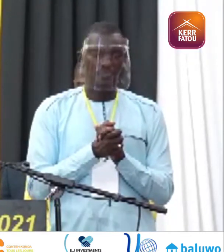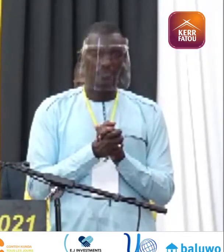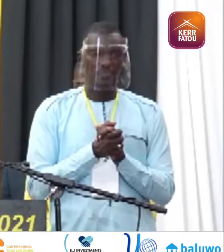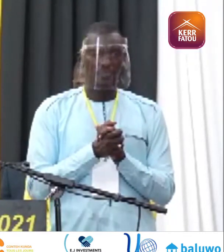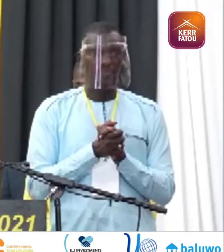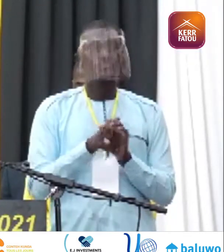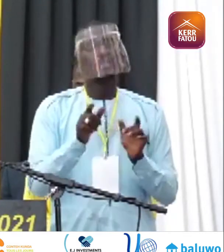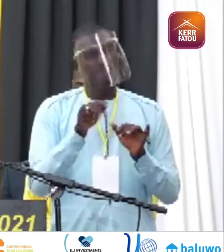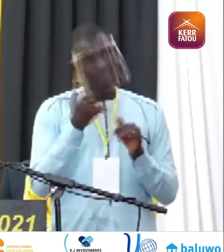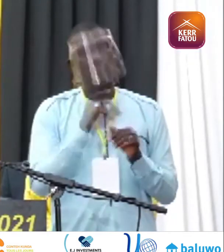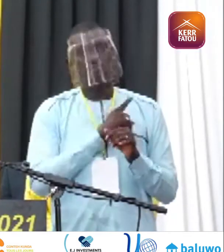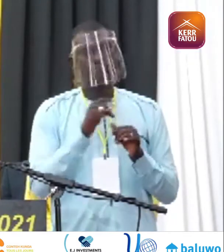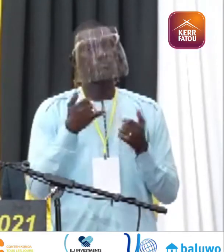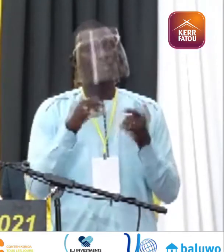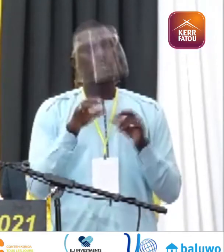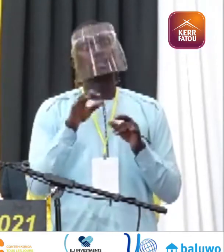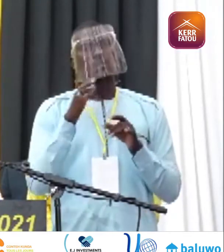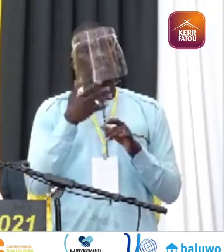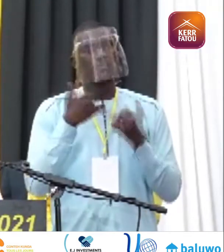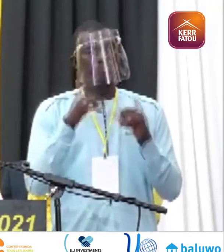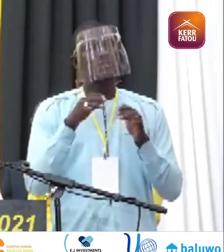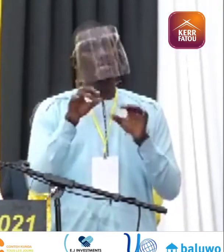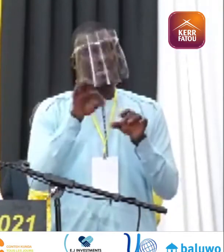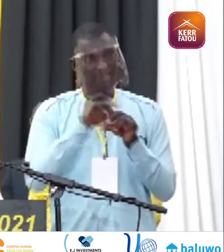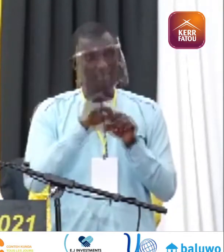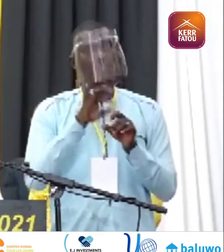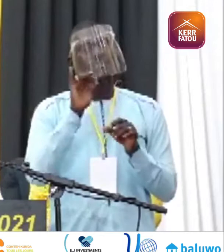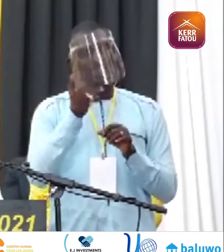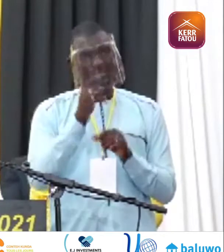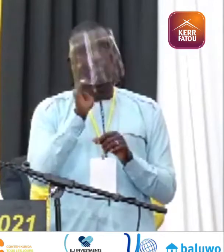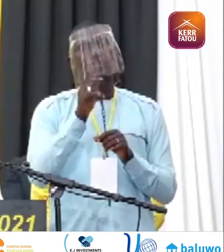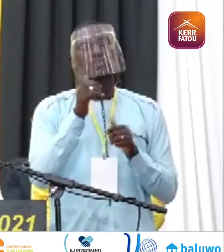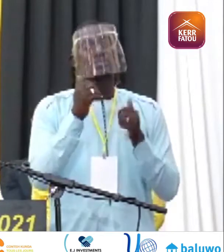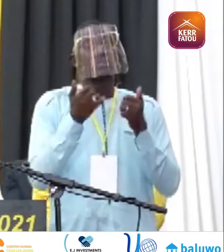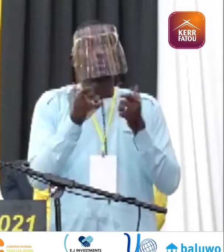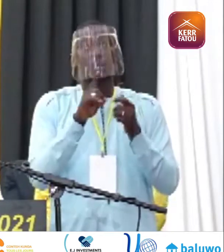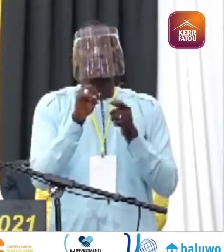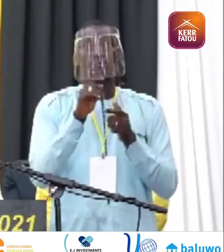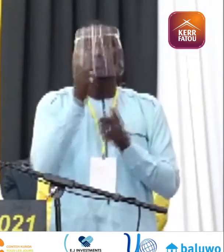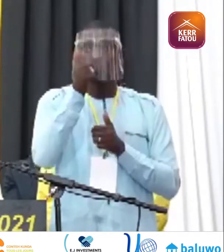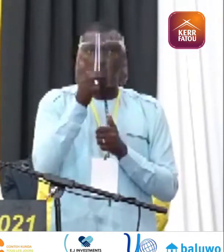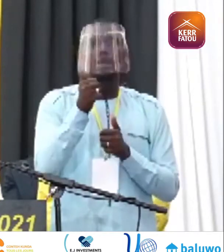we lost the elections. But the good thing about it is that we now know